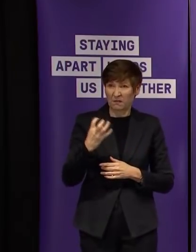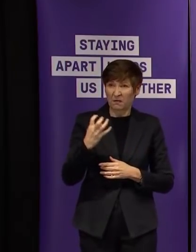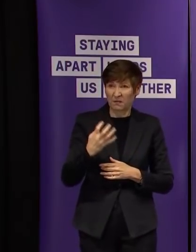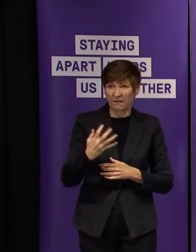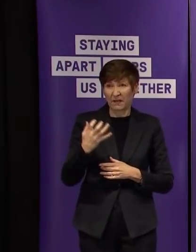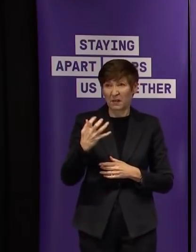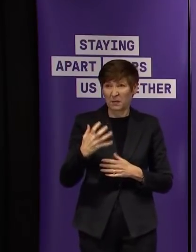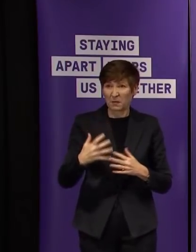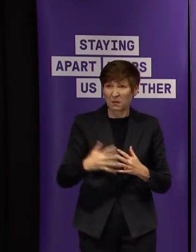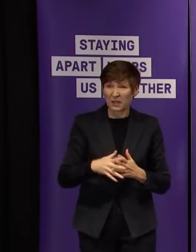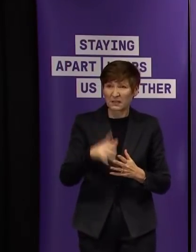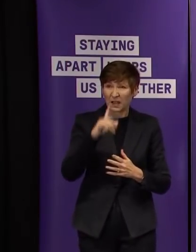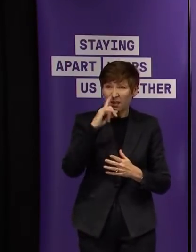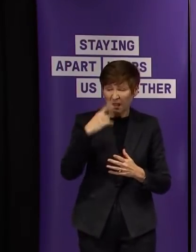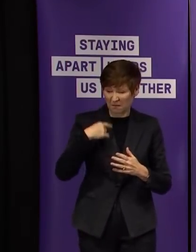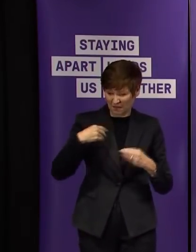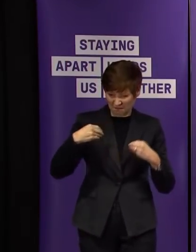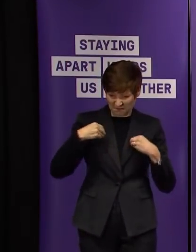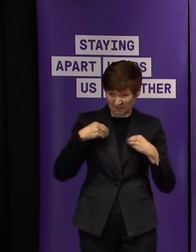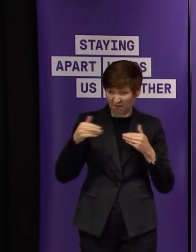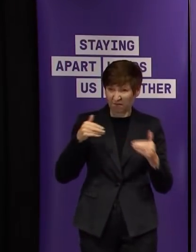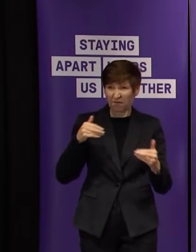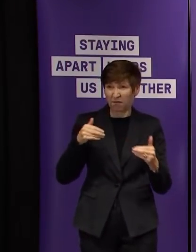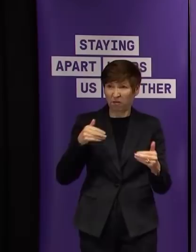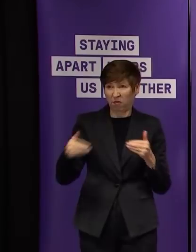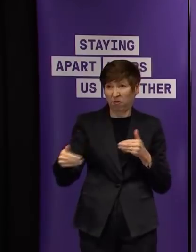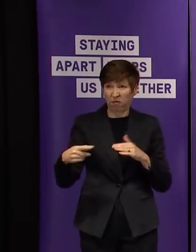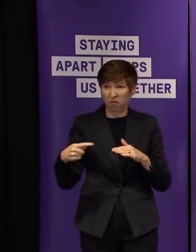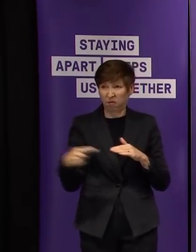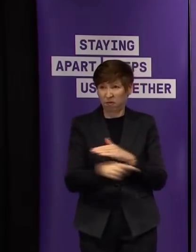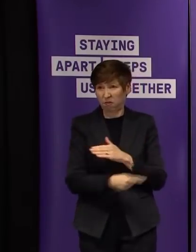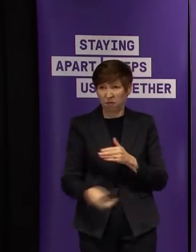my own background tells me, and